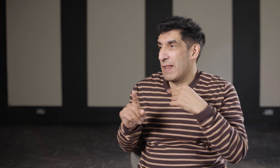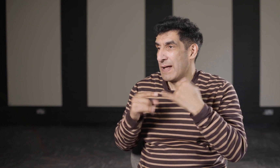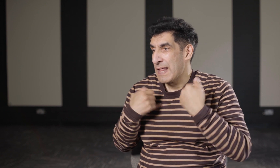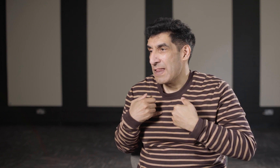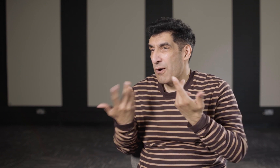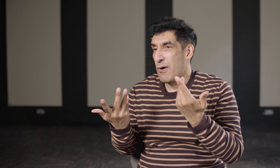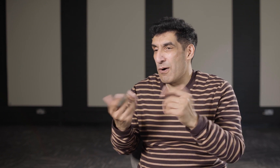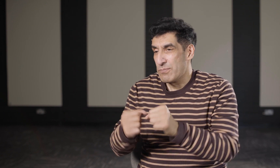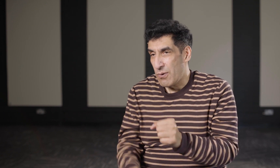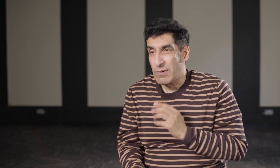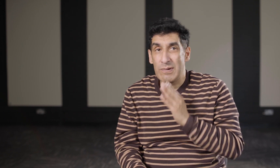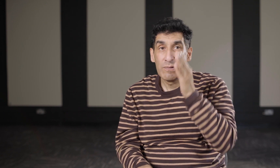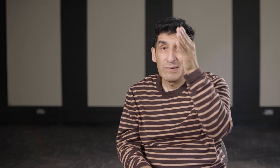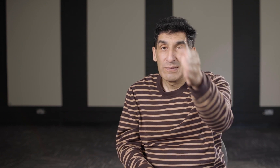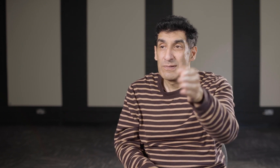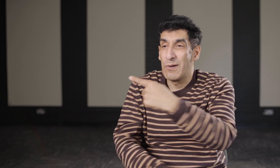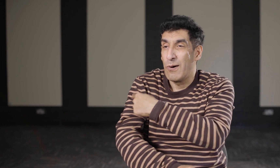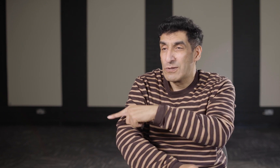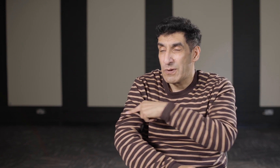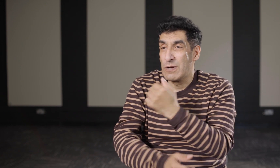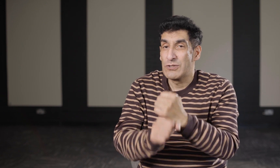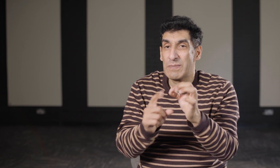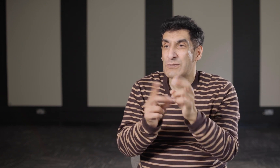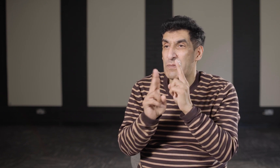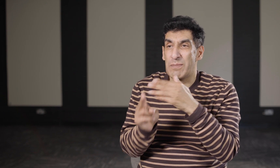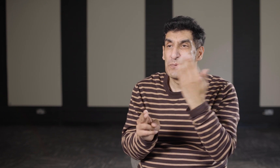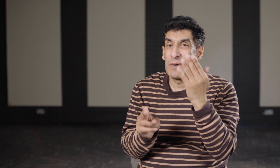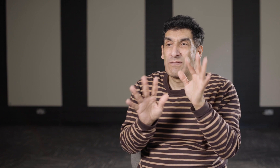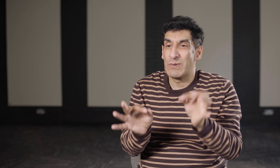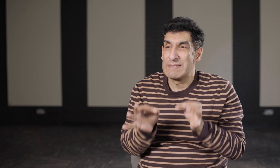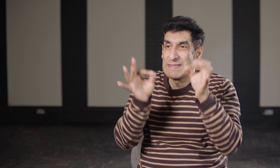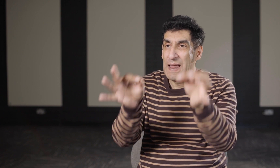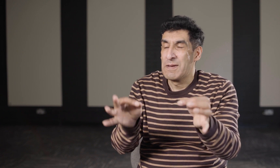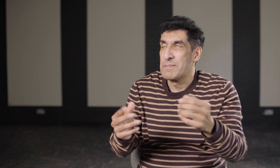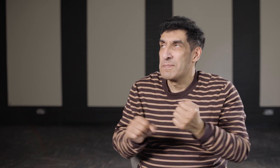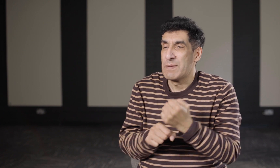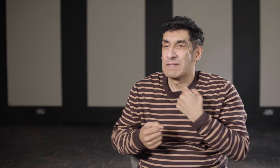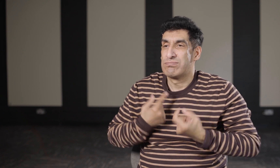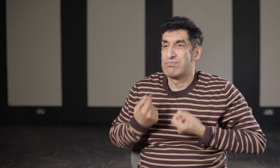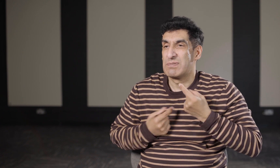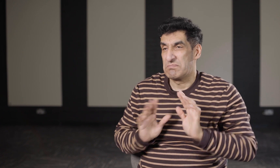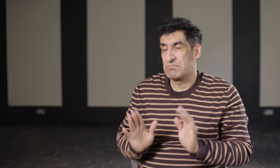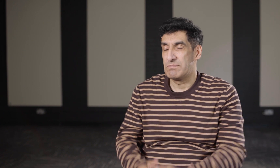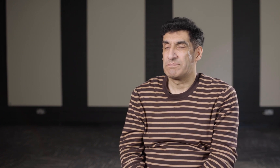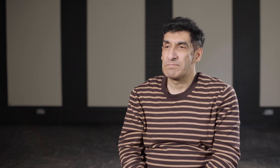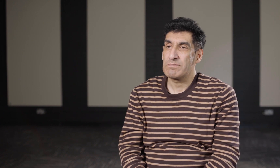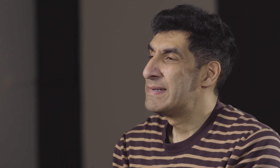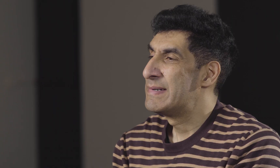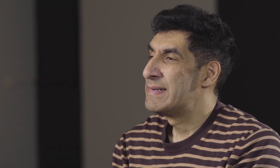got an injury and I go to the hospital or a GP, I cannot have an appointment straight away because there's no interpreter, and I can often